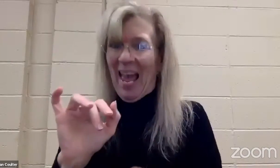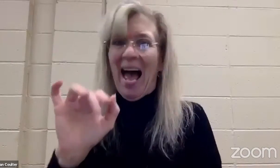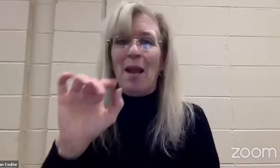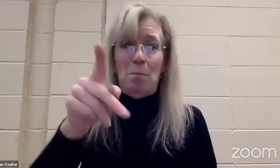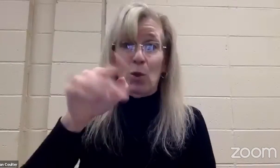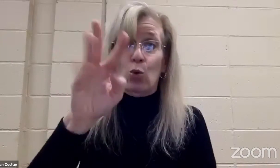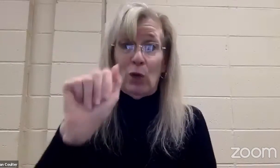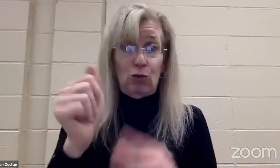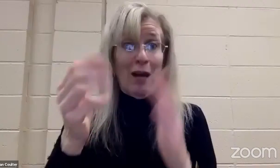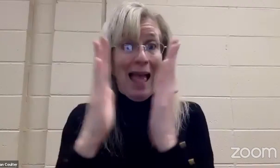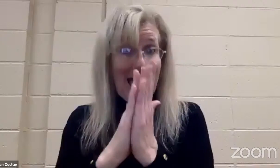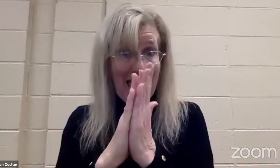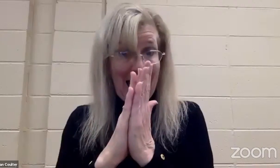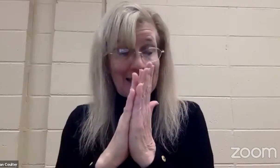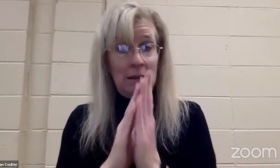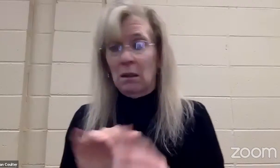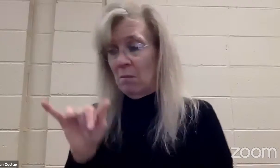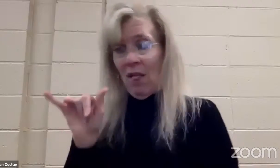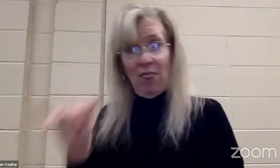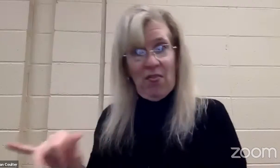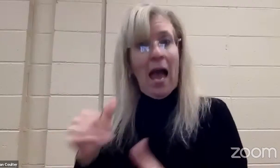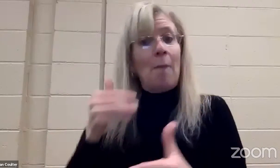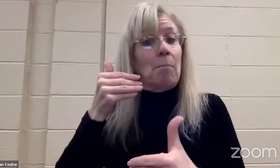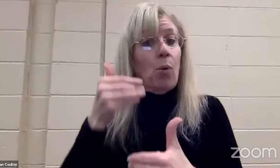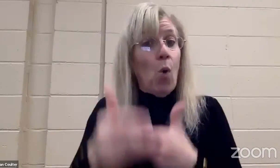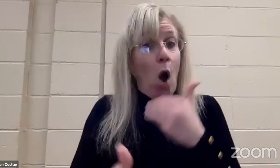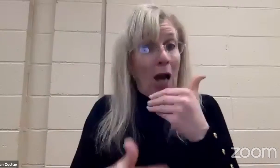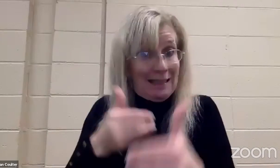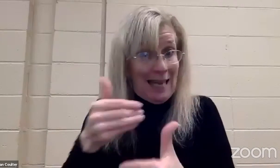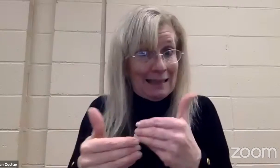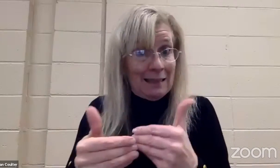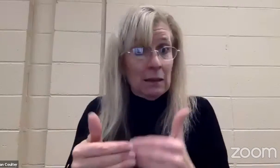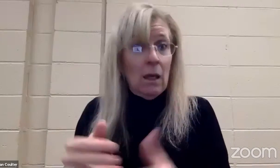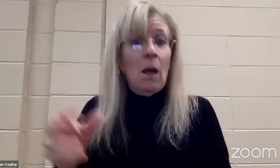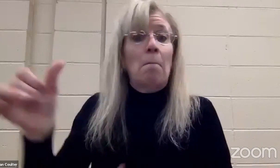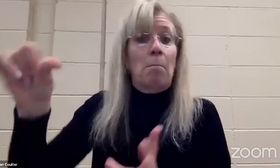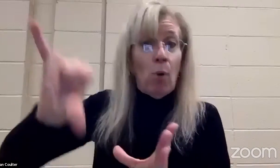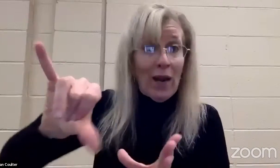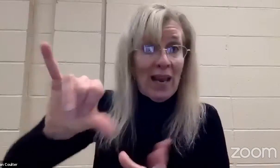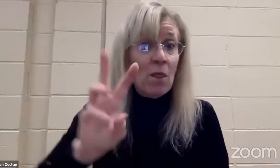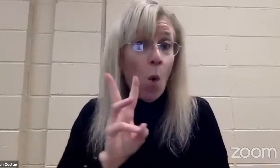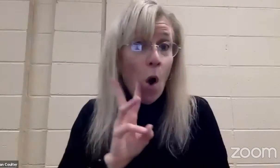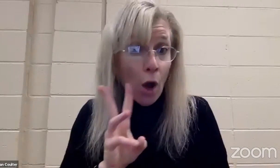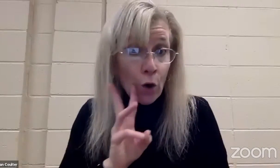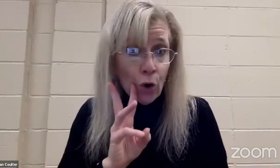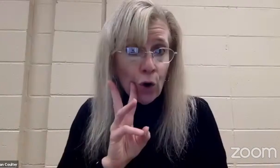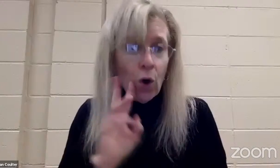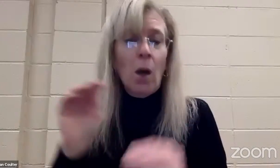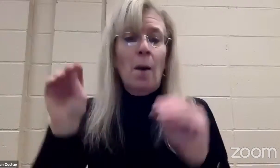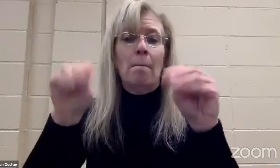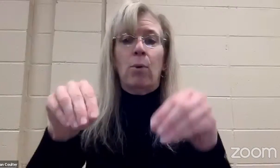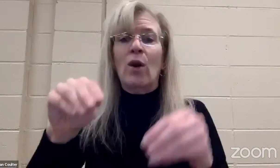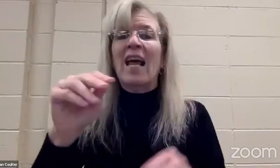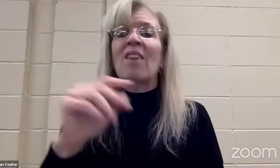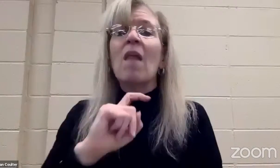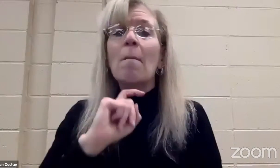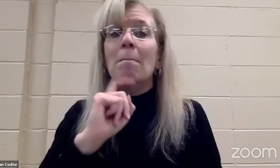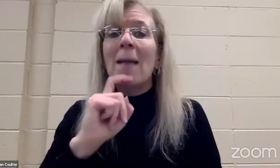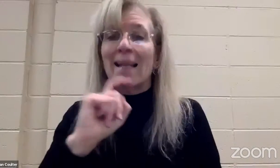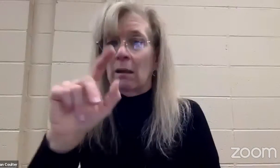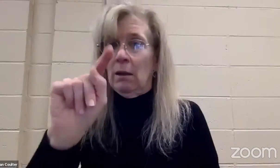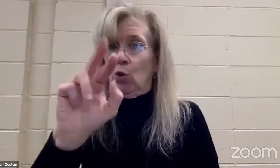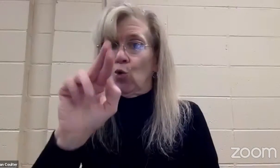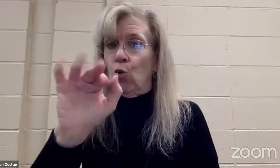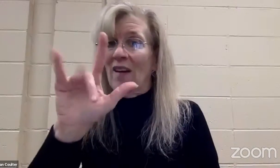artichoke that Patricia asked, that process, put in the water, put in